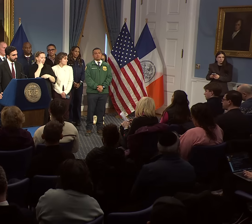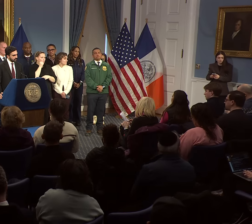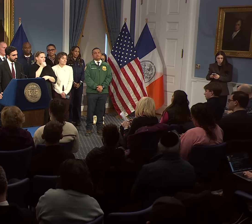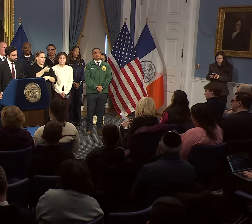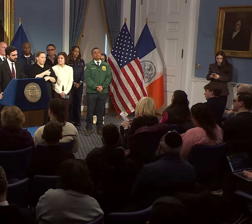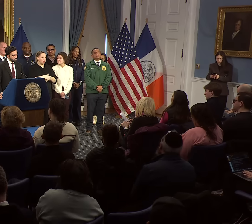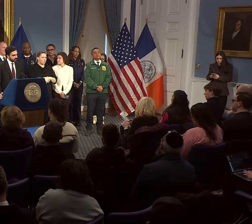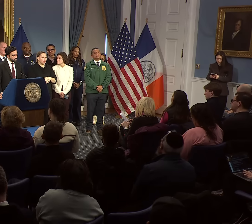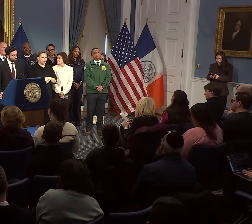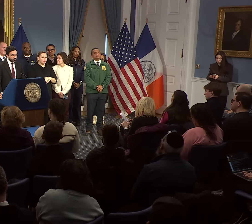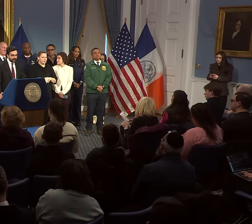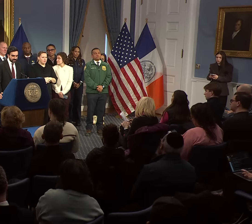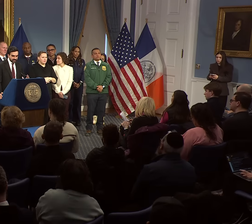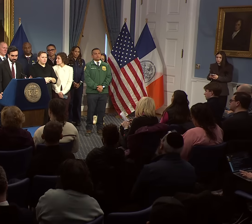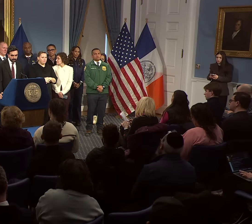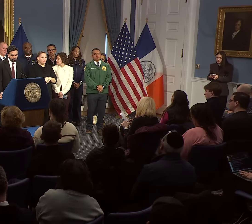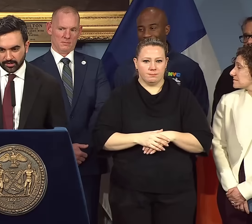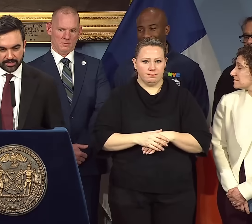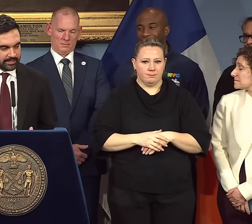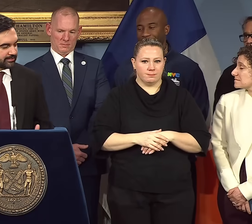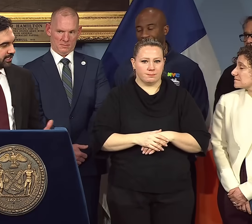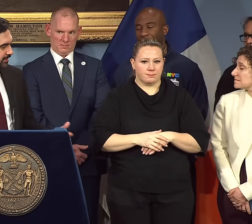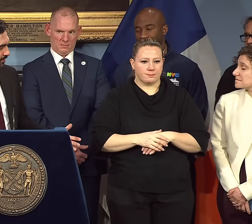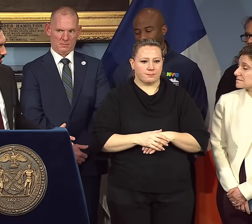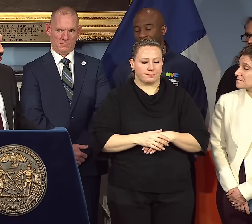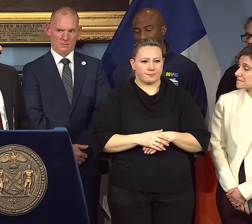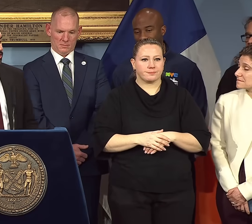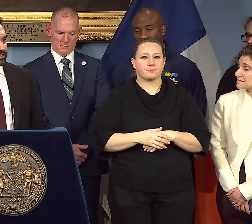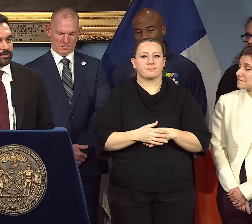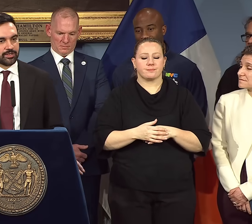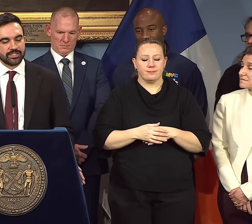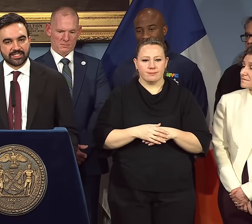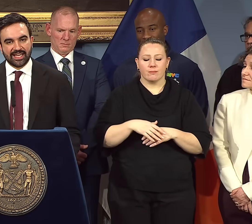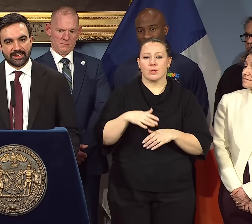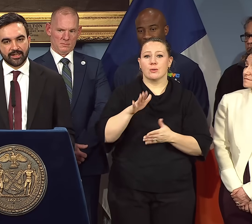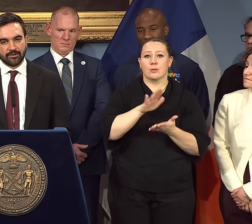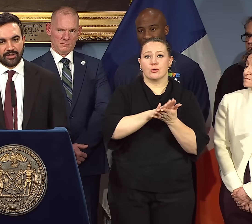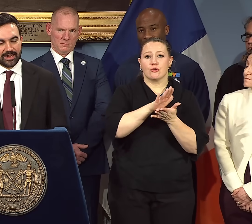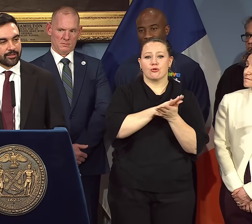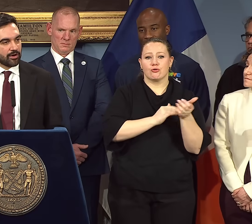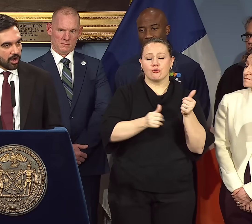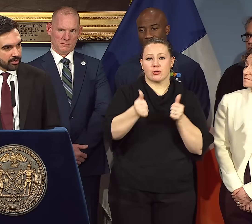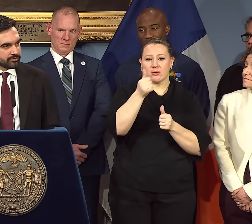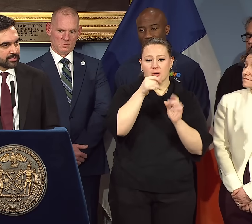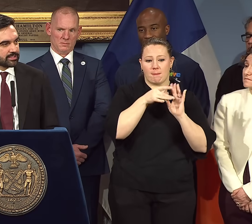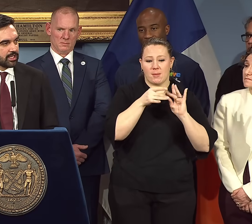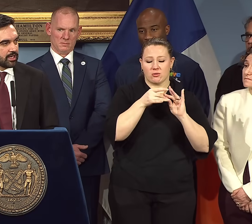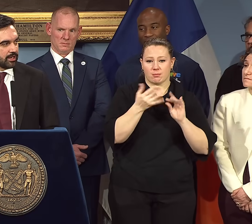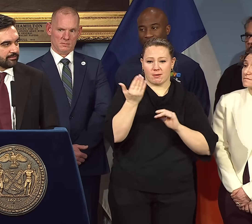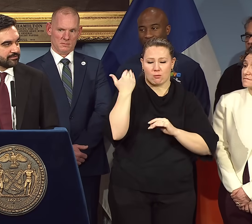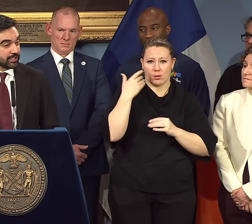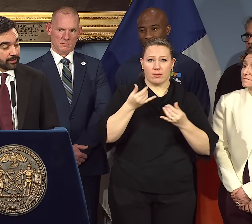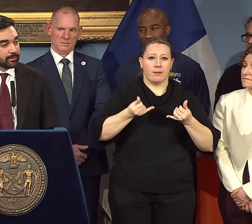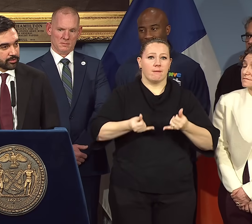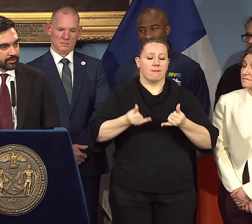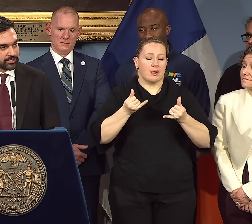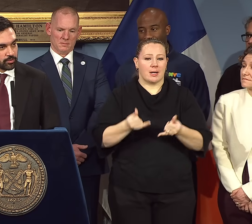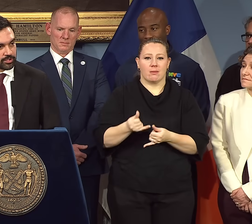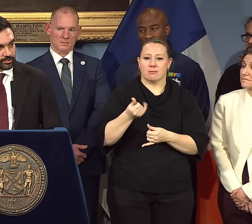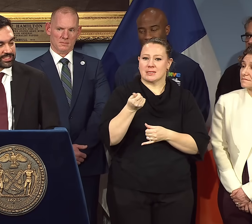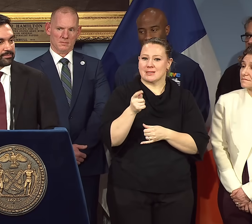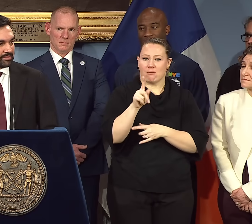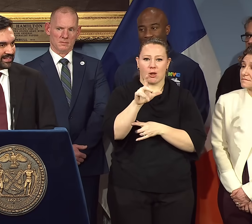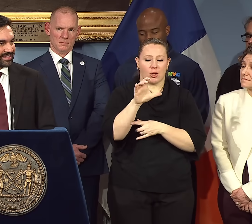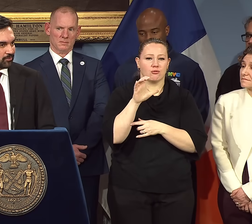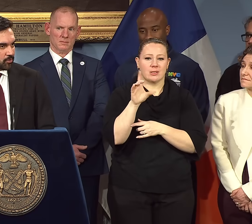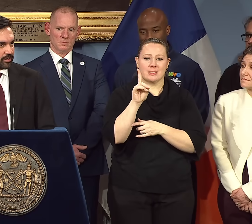learning? So I think this is part of what the chancellor had shared earlier, which is that right now there are hundreds of DOE employees who are